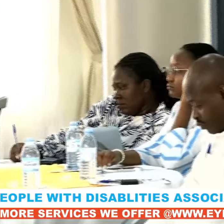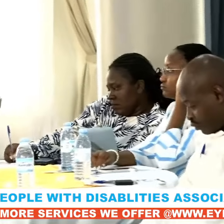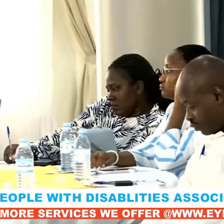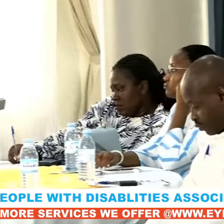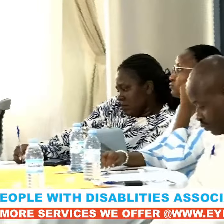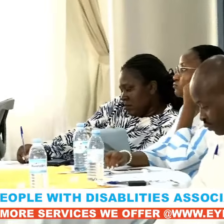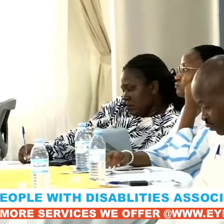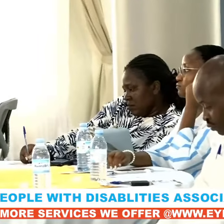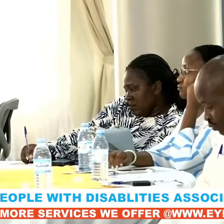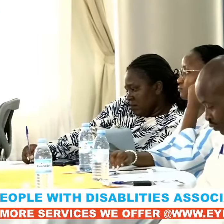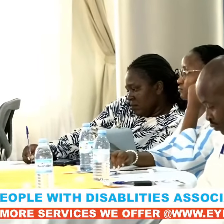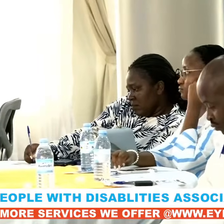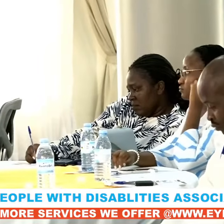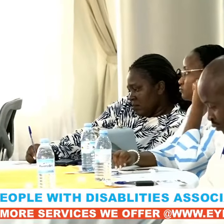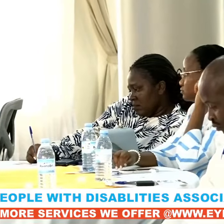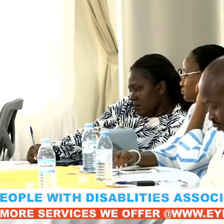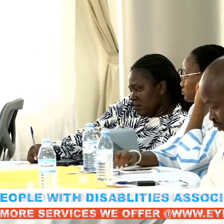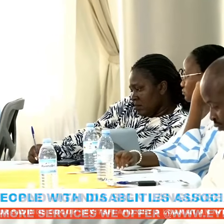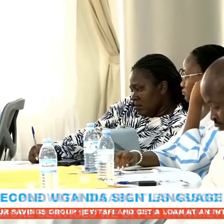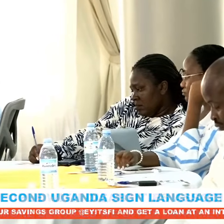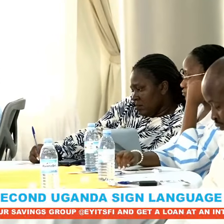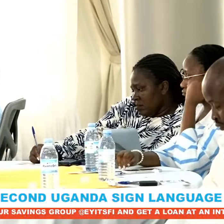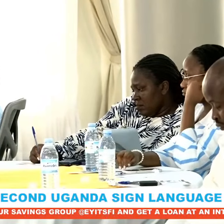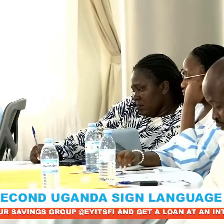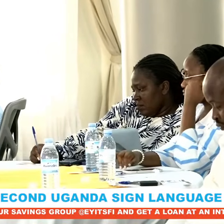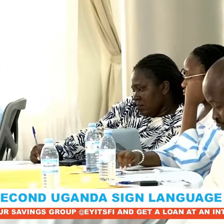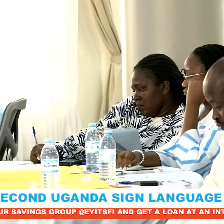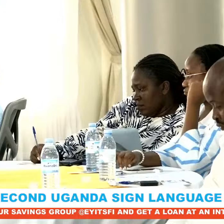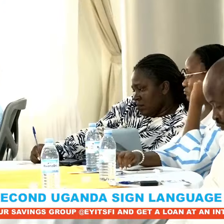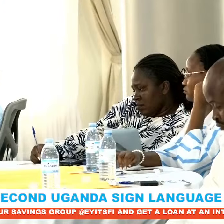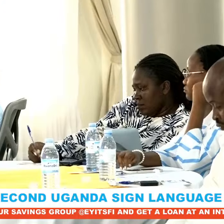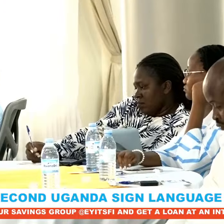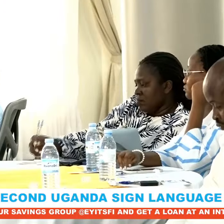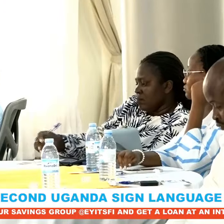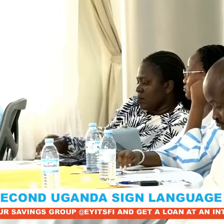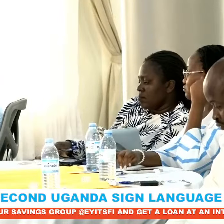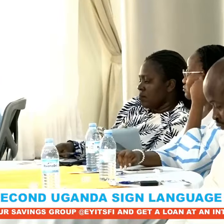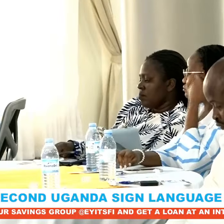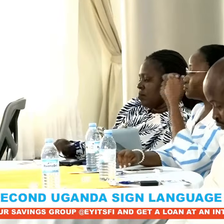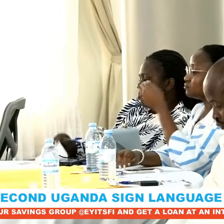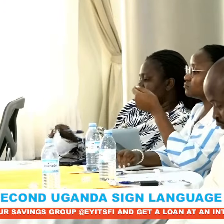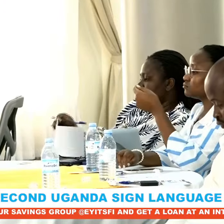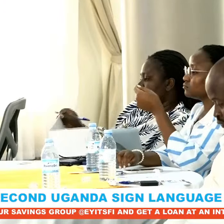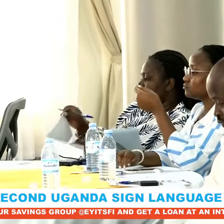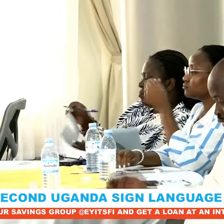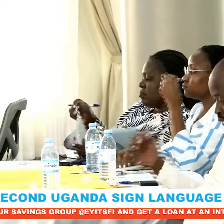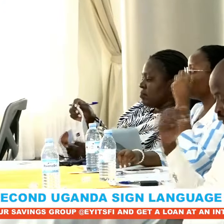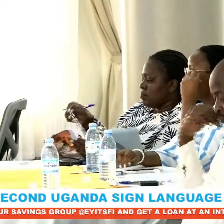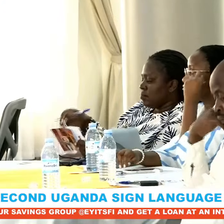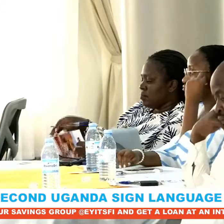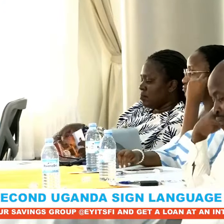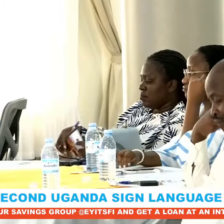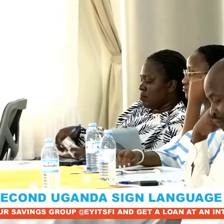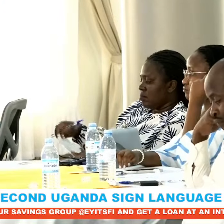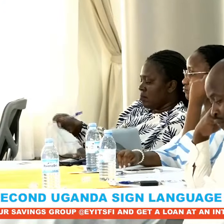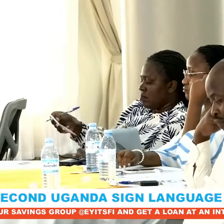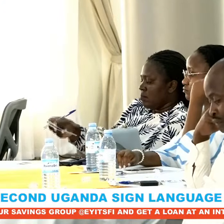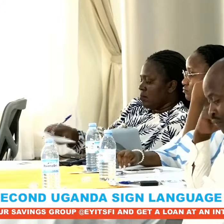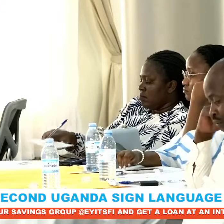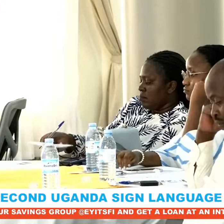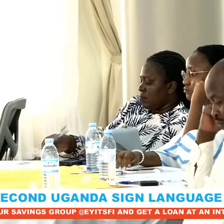much for this commitment. I also want to thank Stella for this